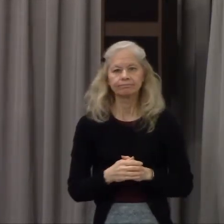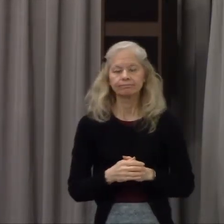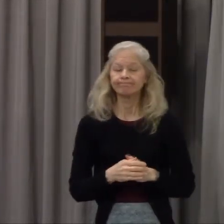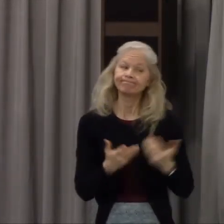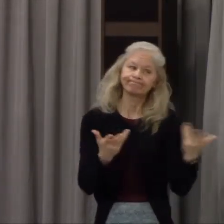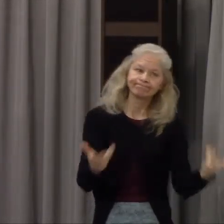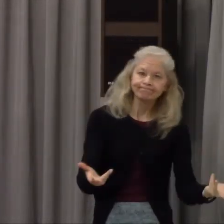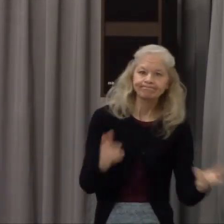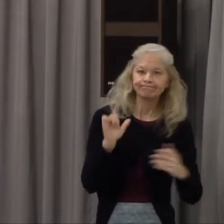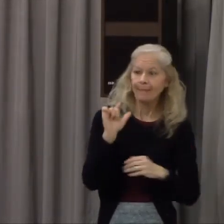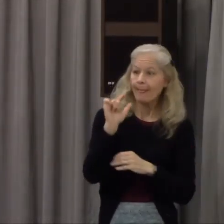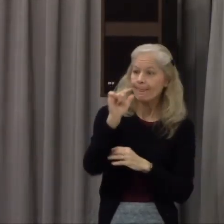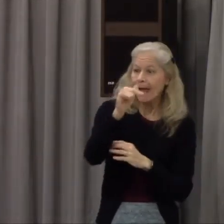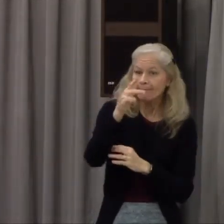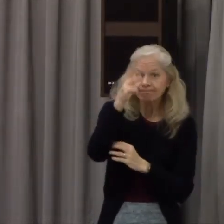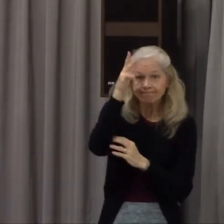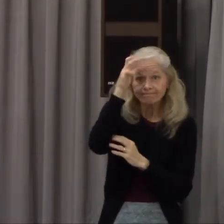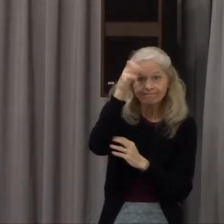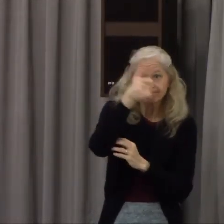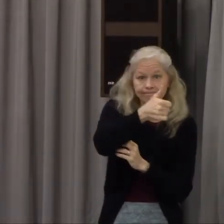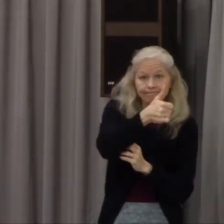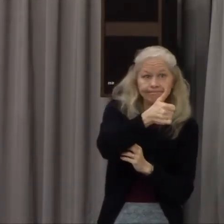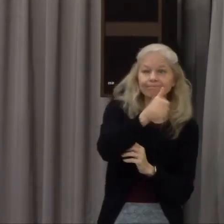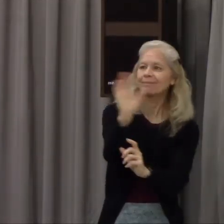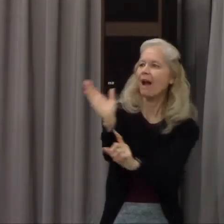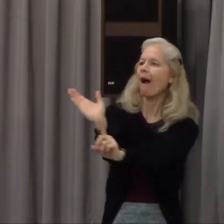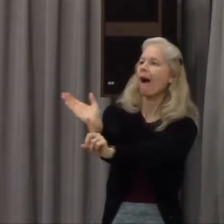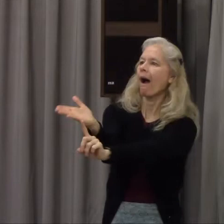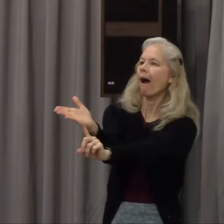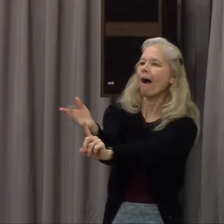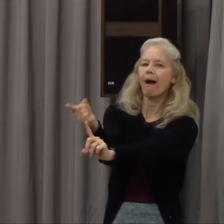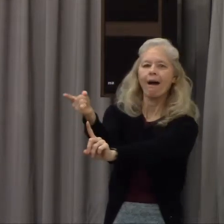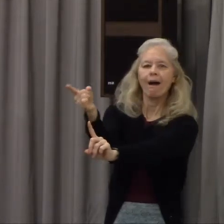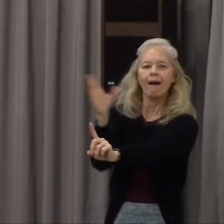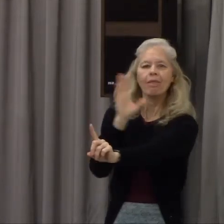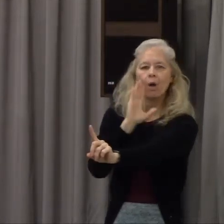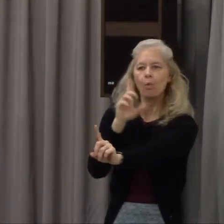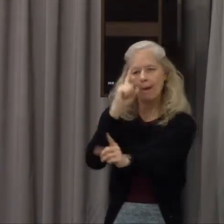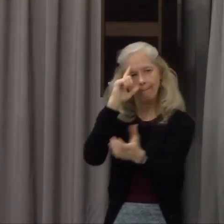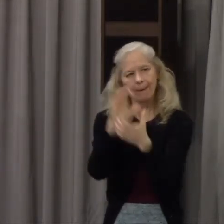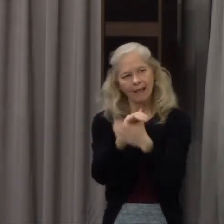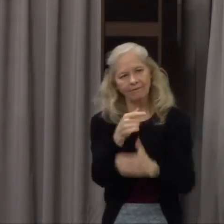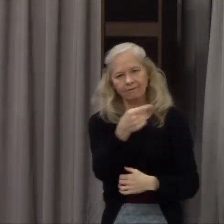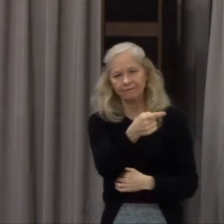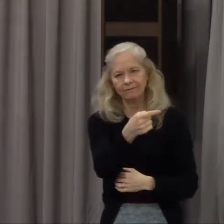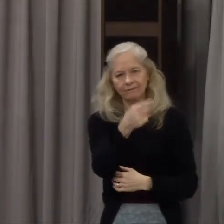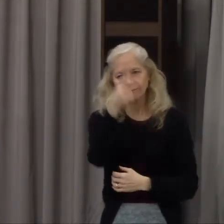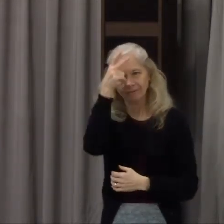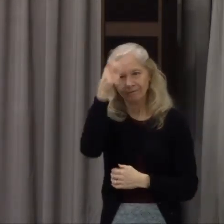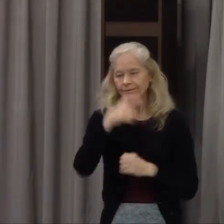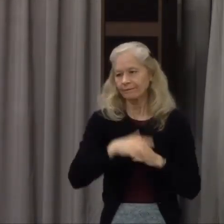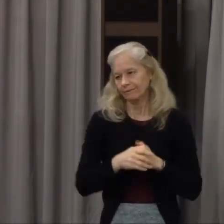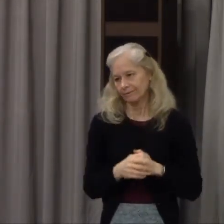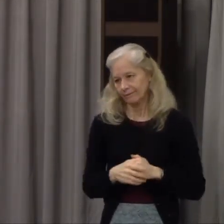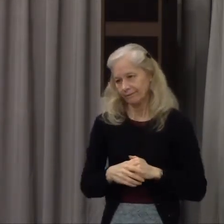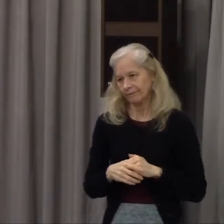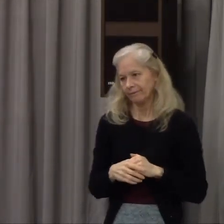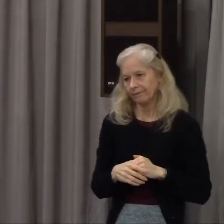Because at some point, they at that time in the tribulation, had rejected the love of God and the gospel.